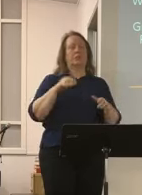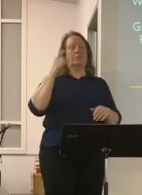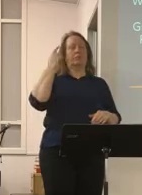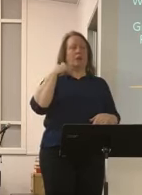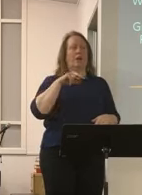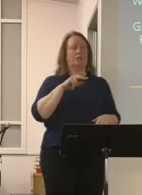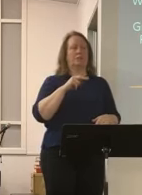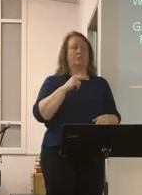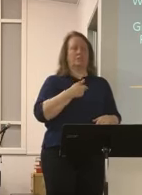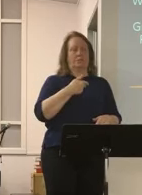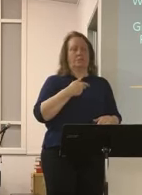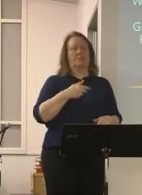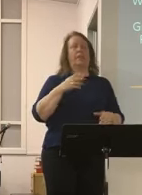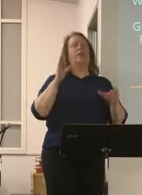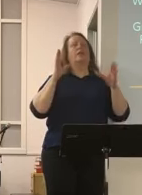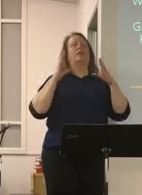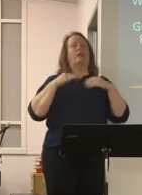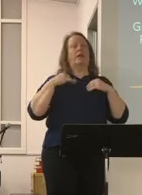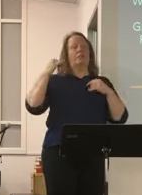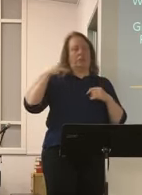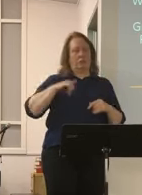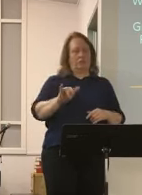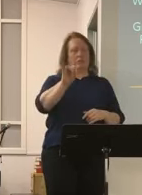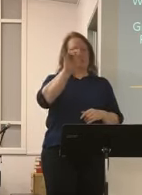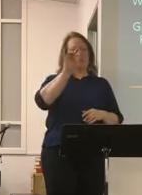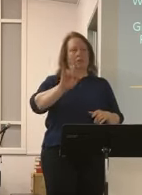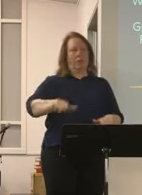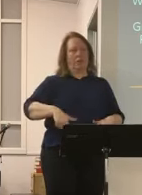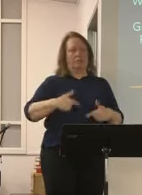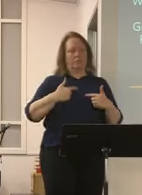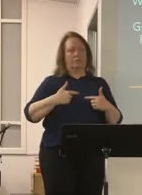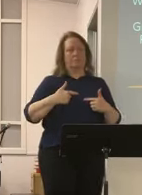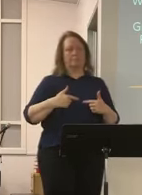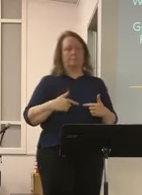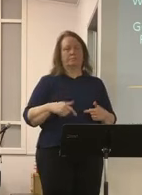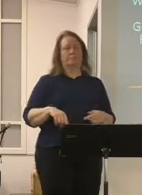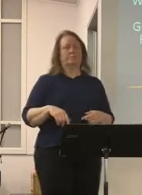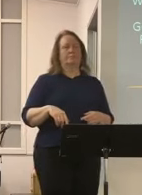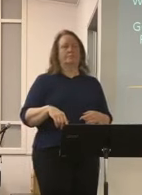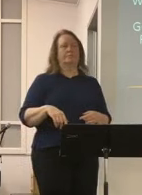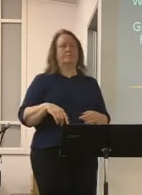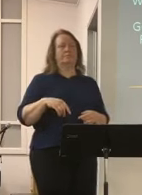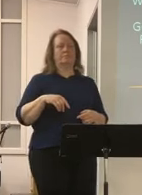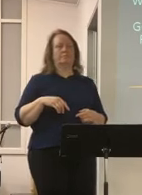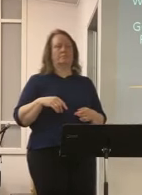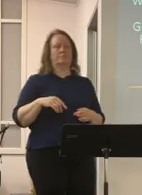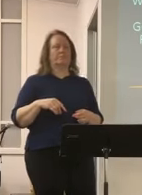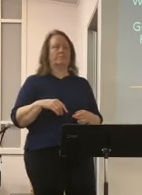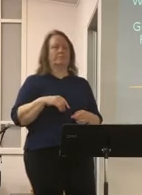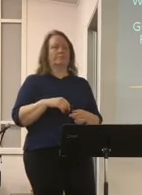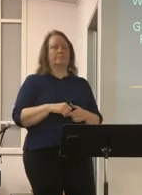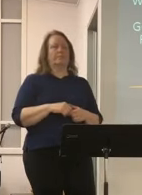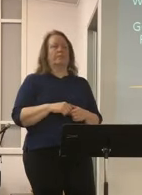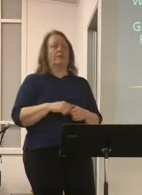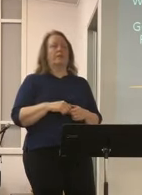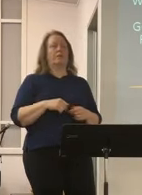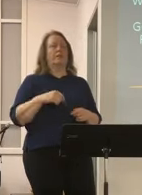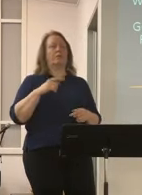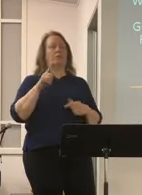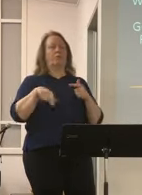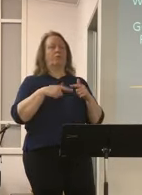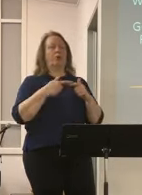life. It's not any harder than that. And once we understand that, a lot